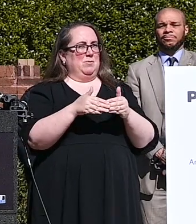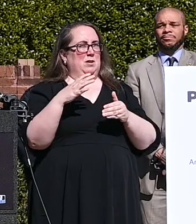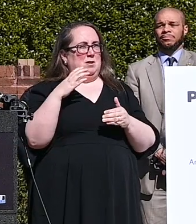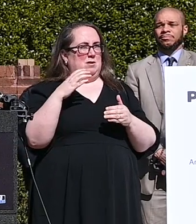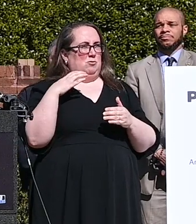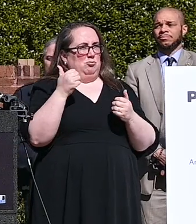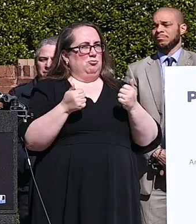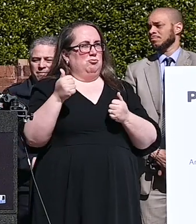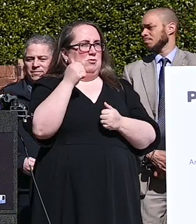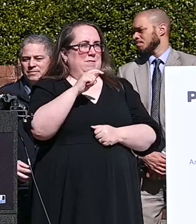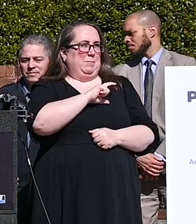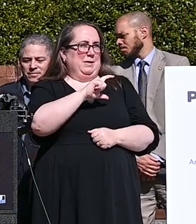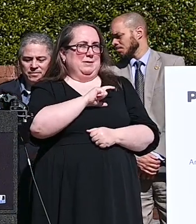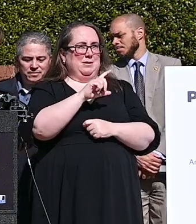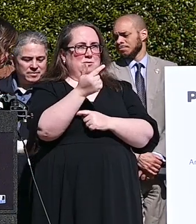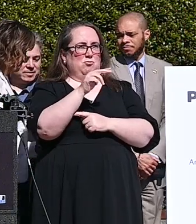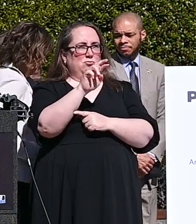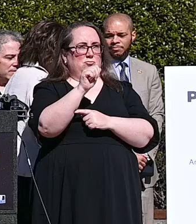Police, Greg Durr.